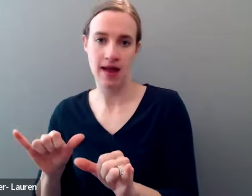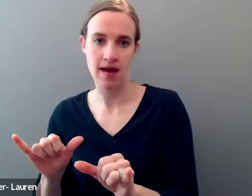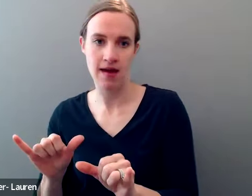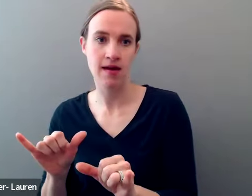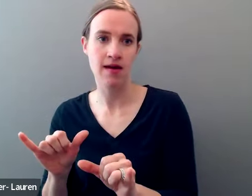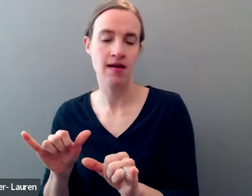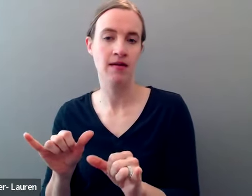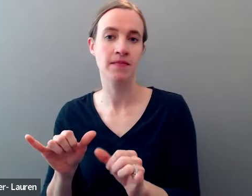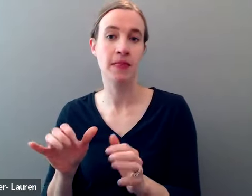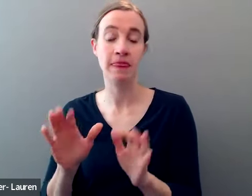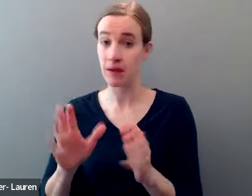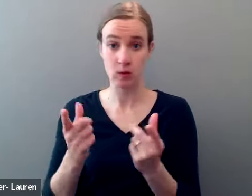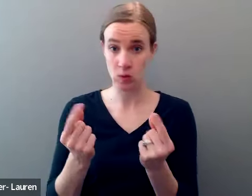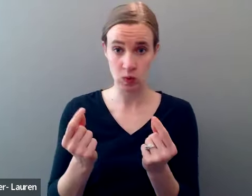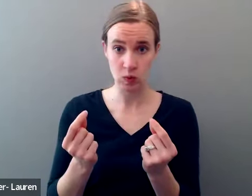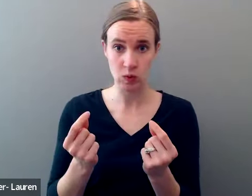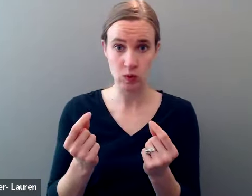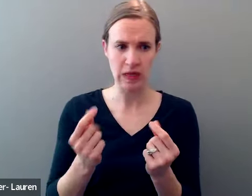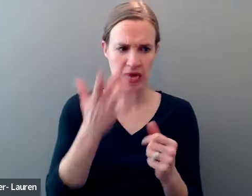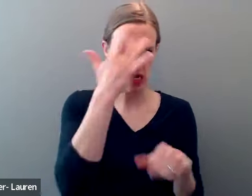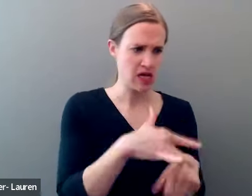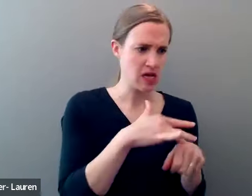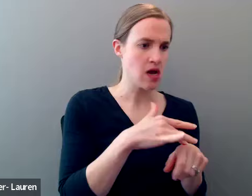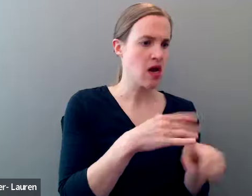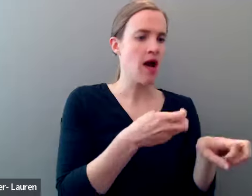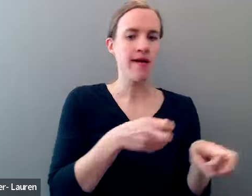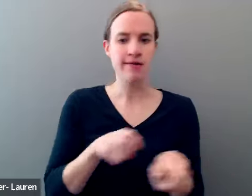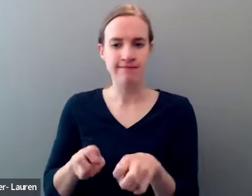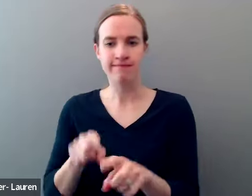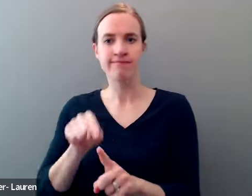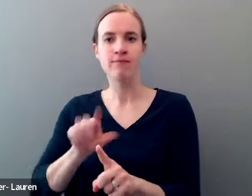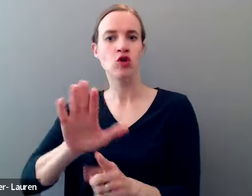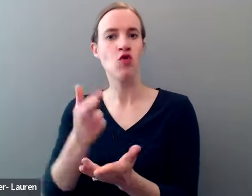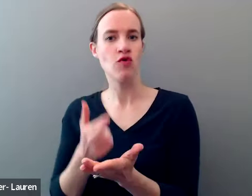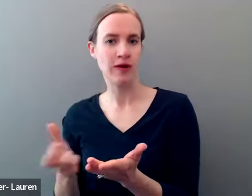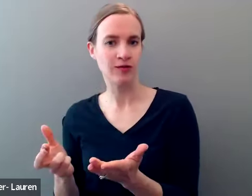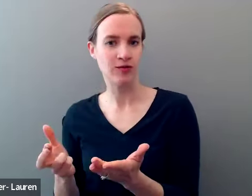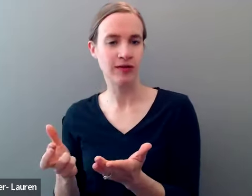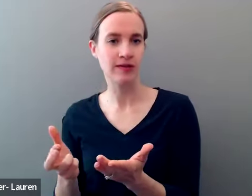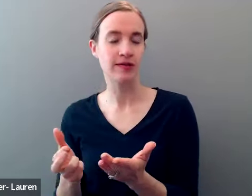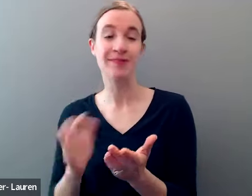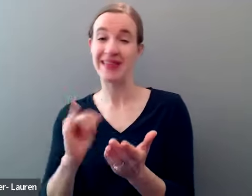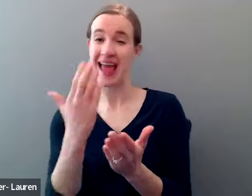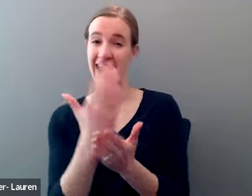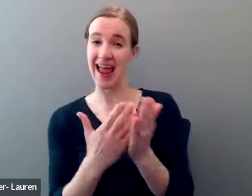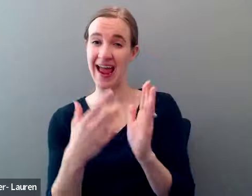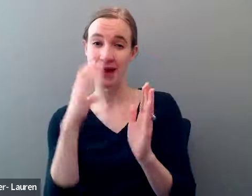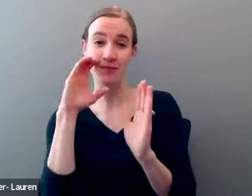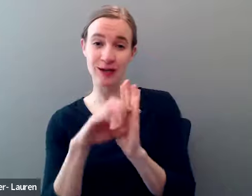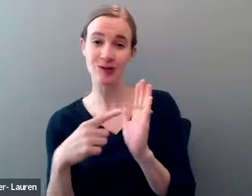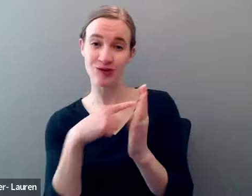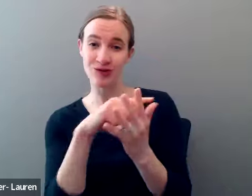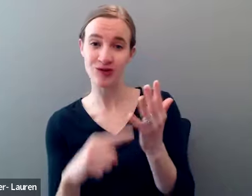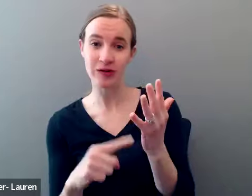as shifting to one of your resources. And so it's fun to look at the hand. We've got the resources we learned today,